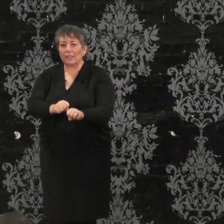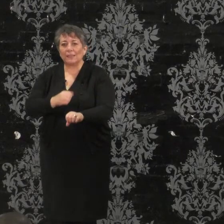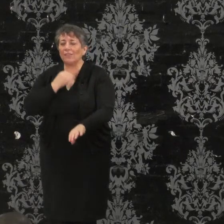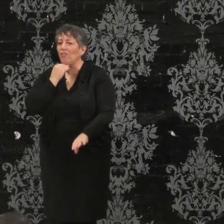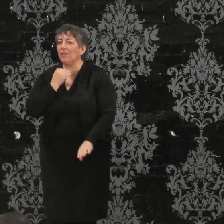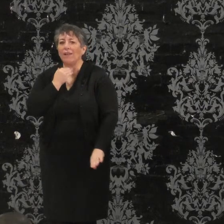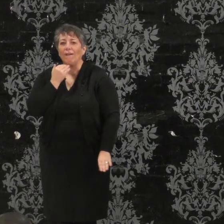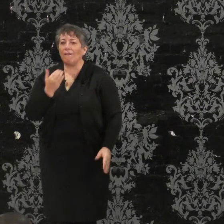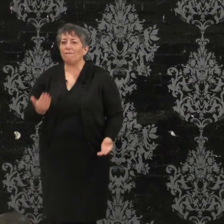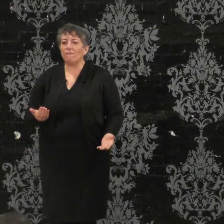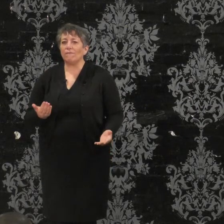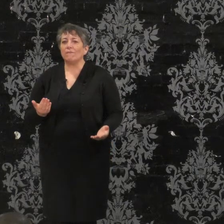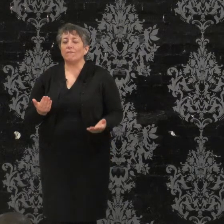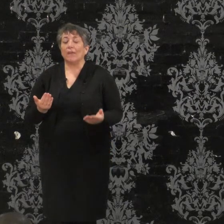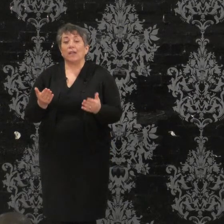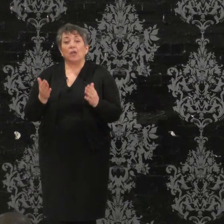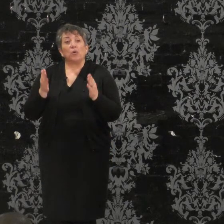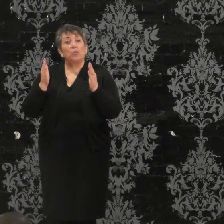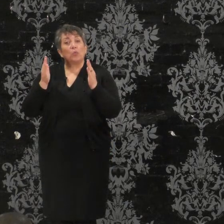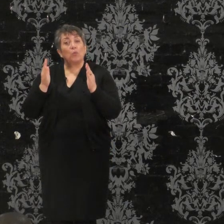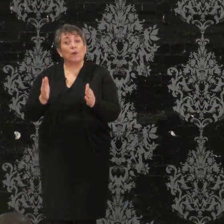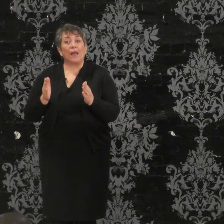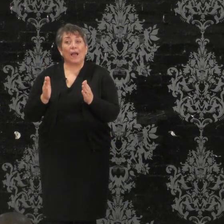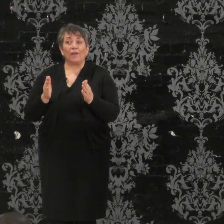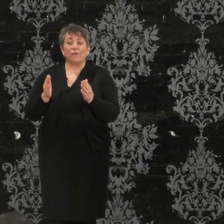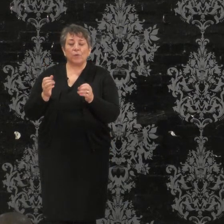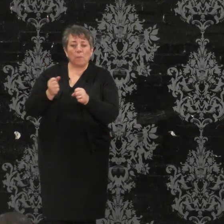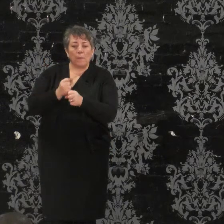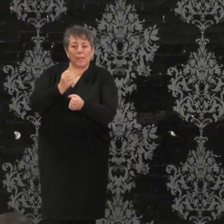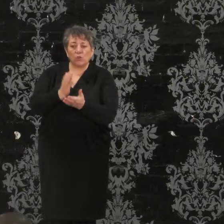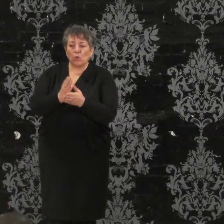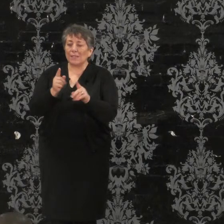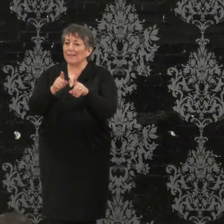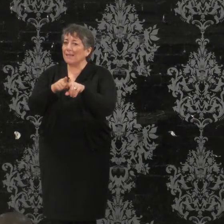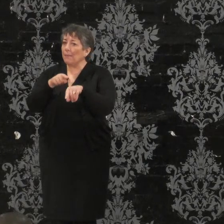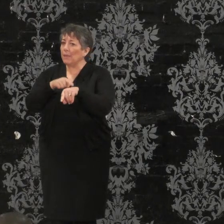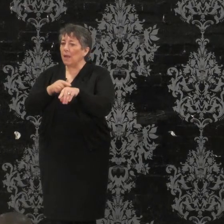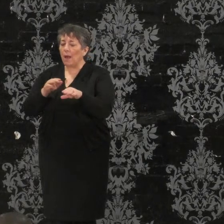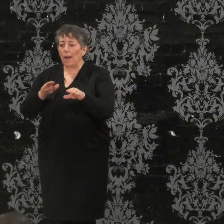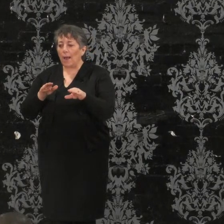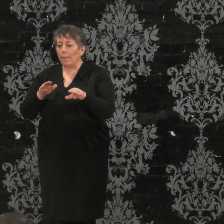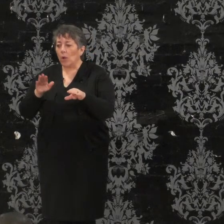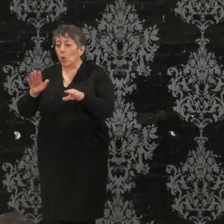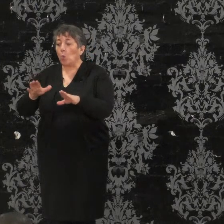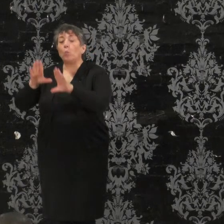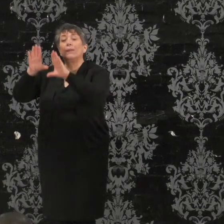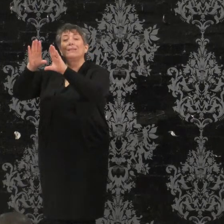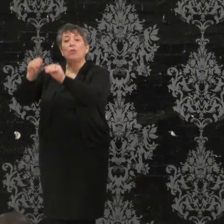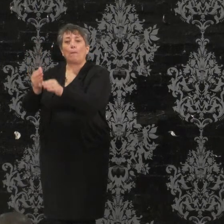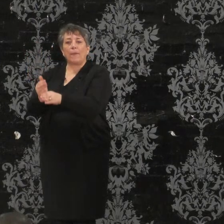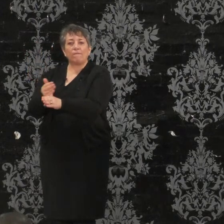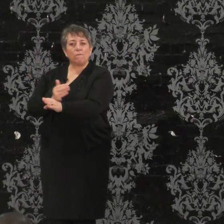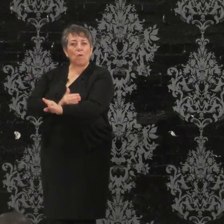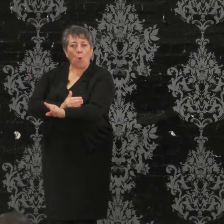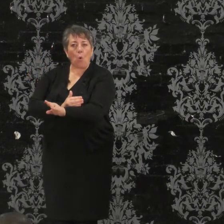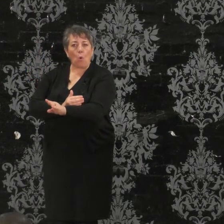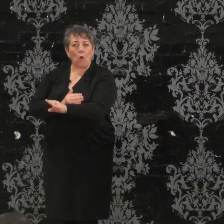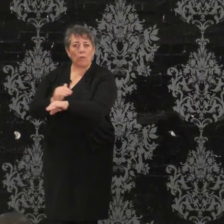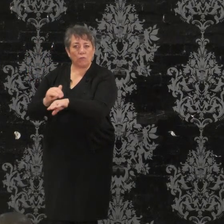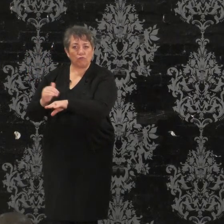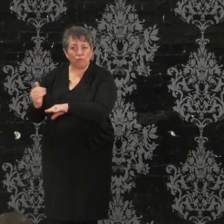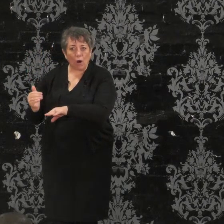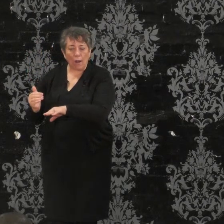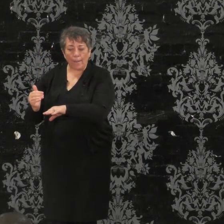must, at the very least, place an equal emphasis on prevention, as Yvonne said, as well as